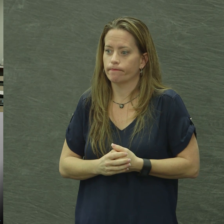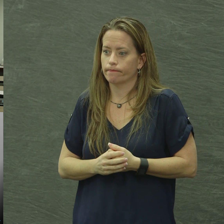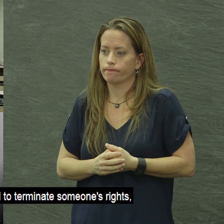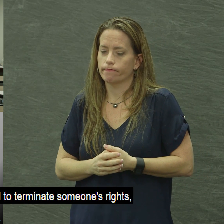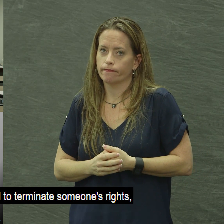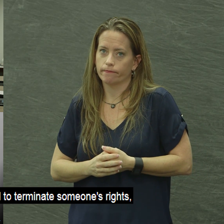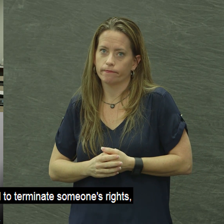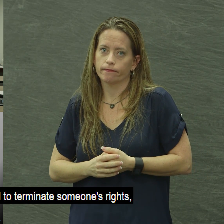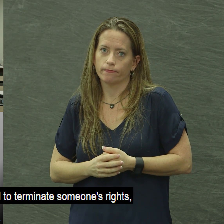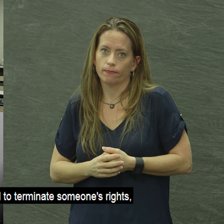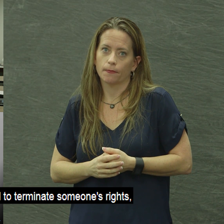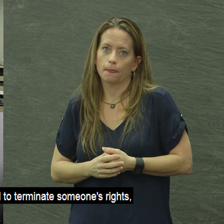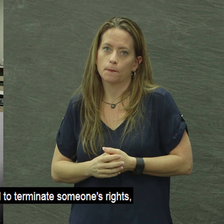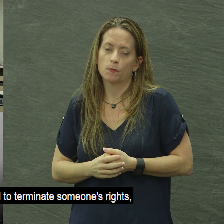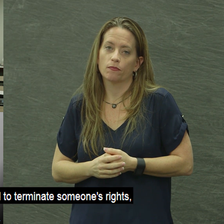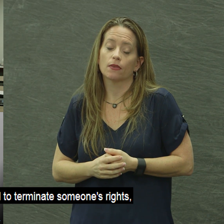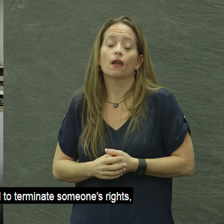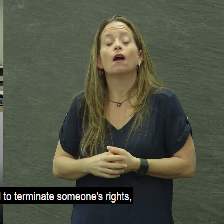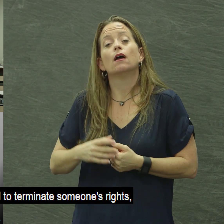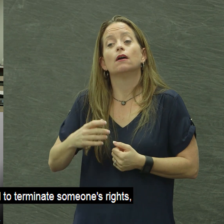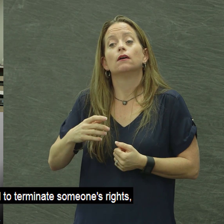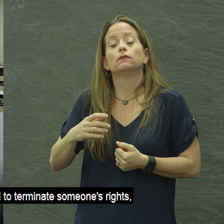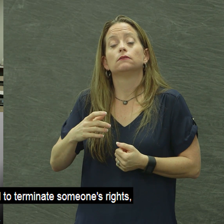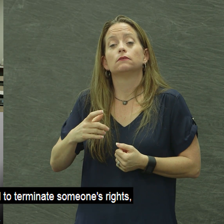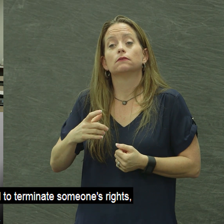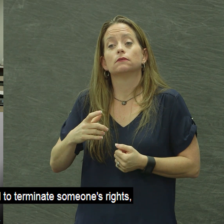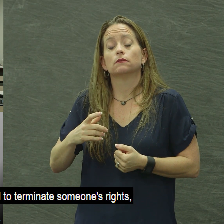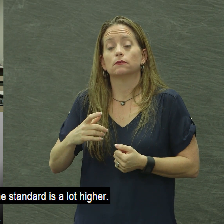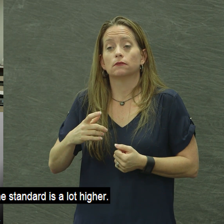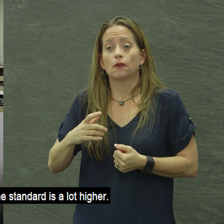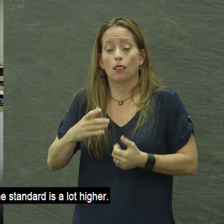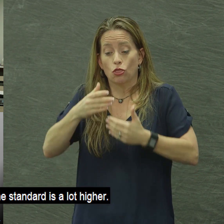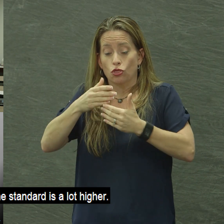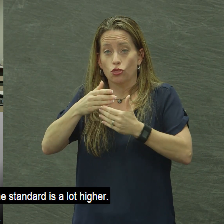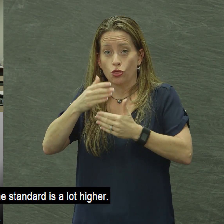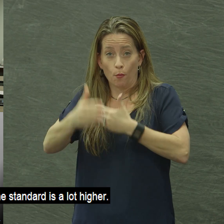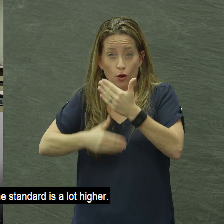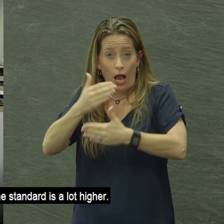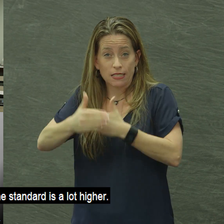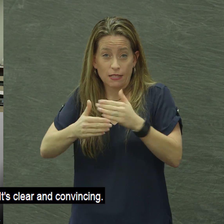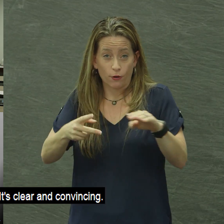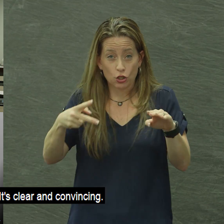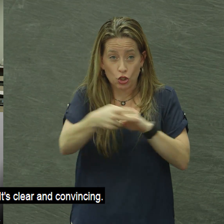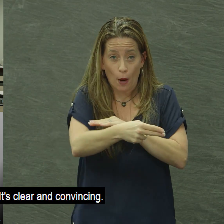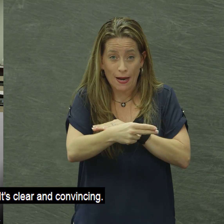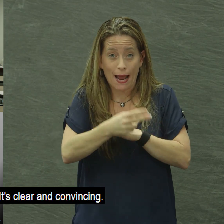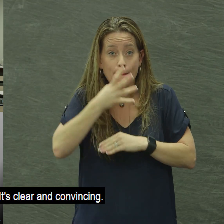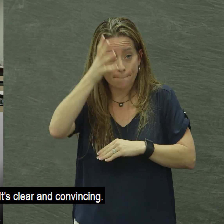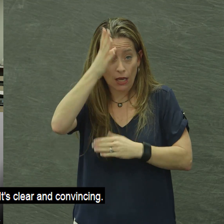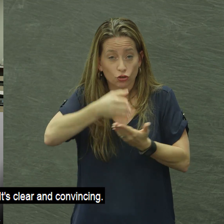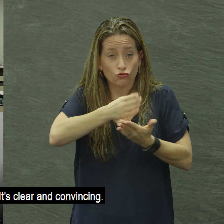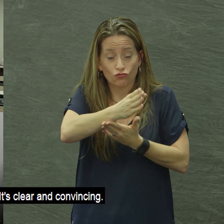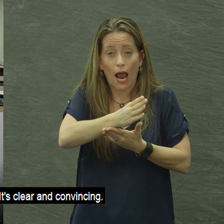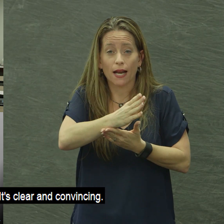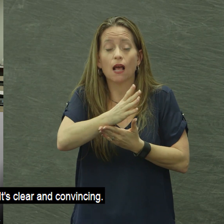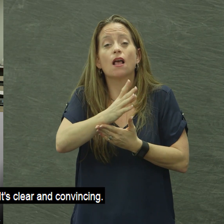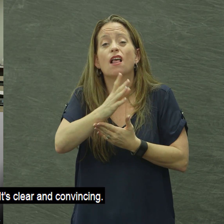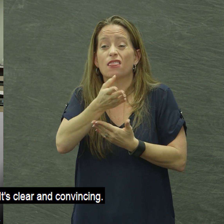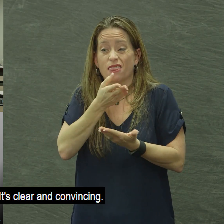Okay. So, and to terminate someone's rights, the standard is a lot higher. It's clear and